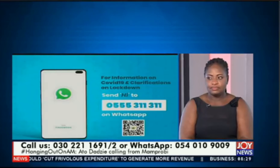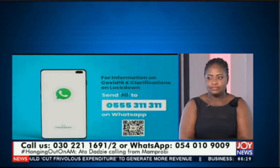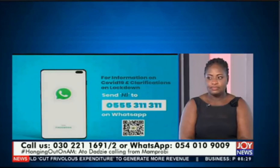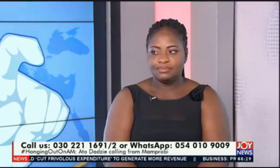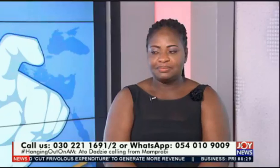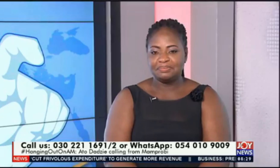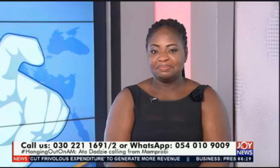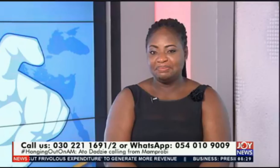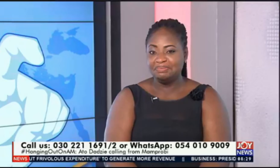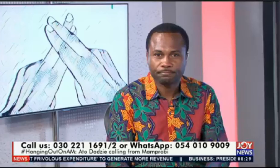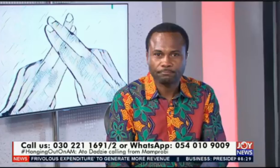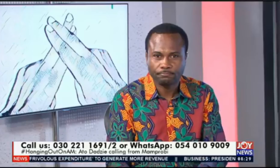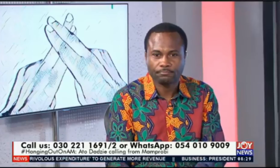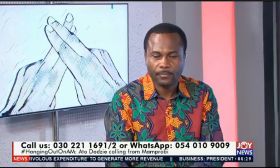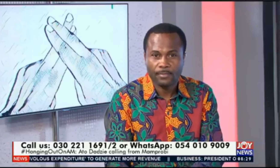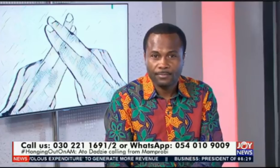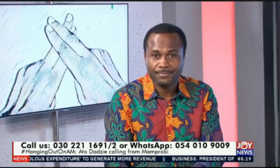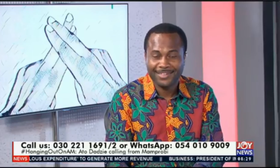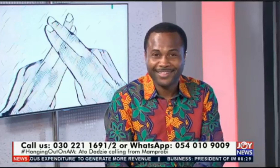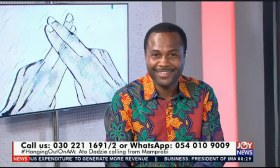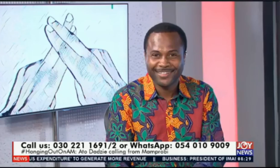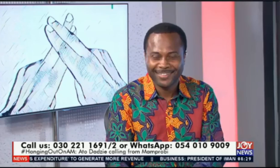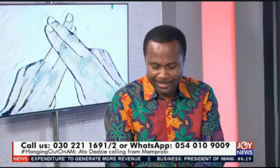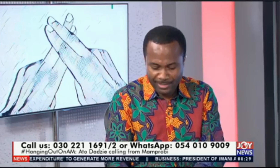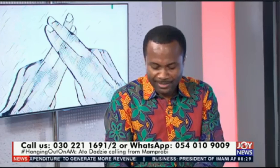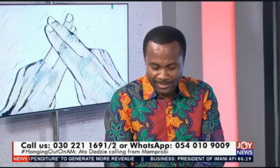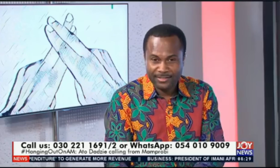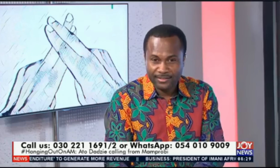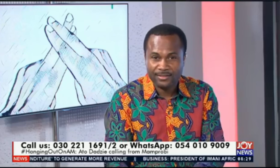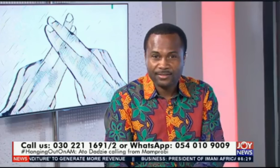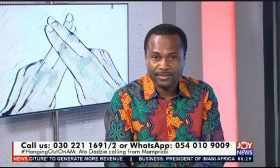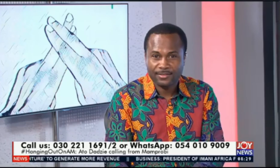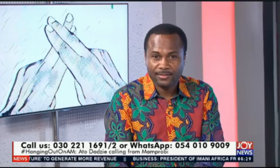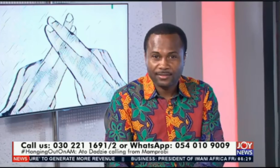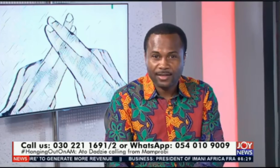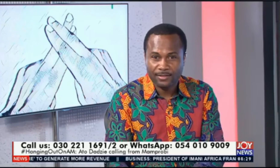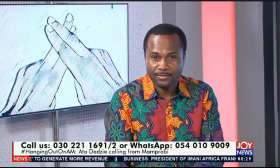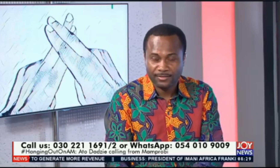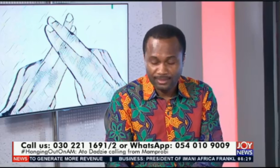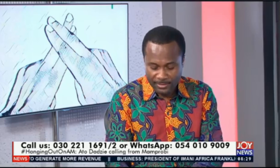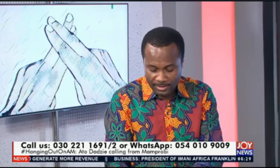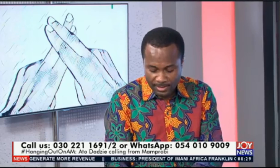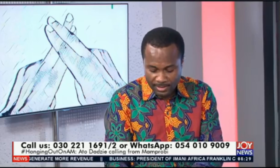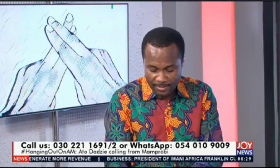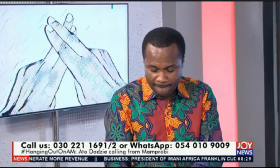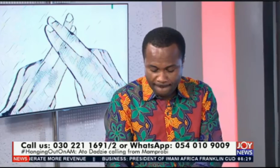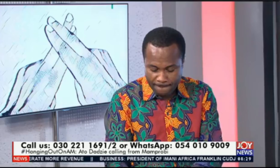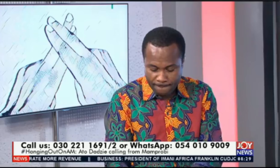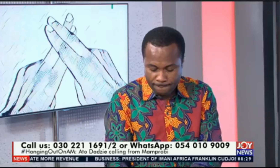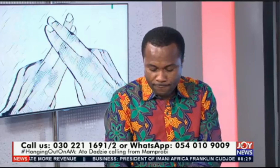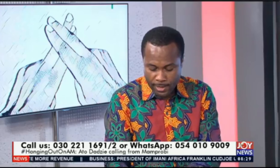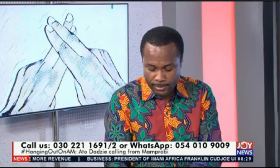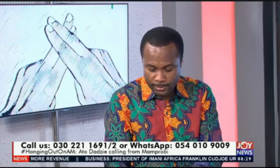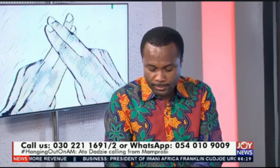we are. I am so happy that multimedia, you've always set the pace. And thank you for doing